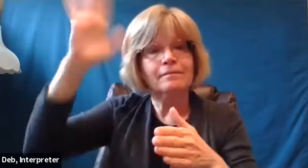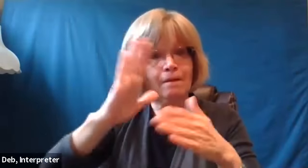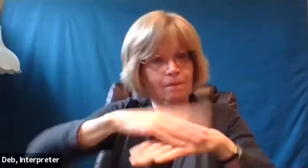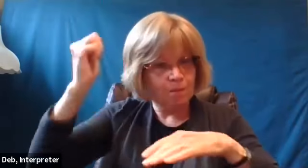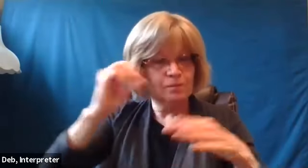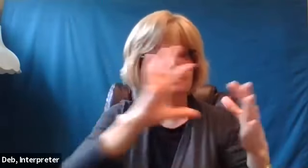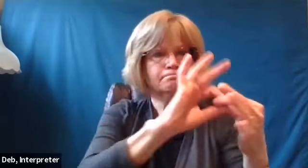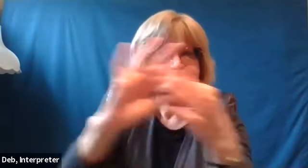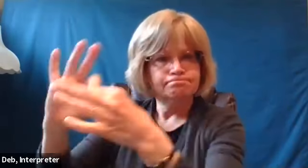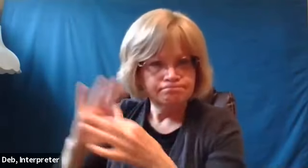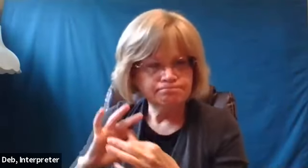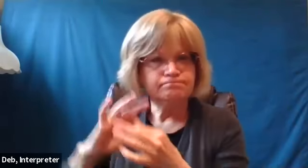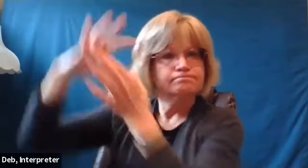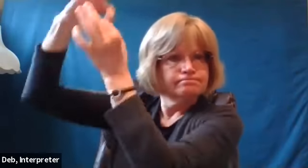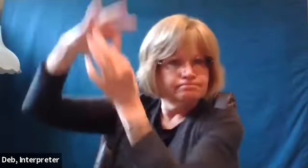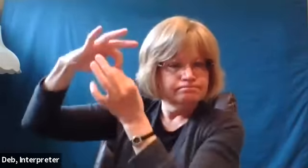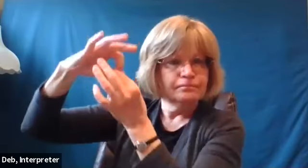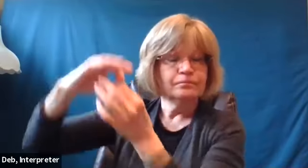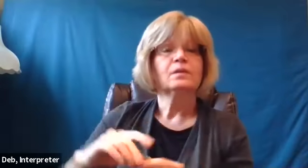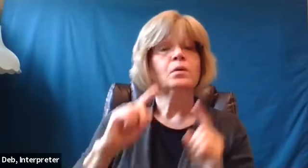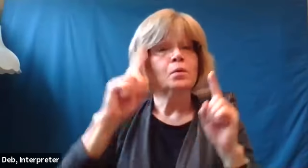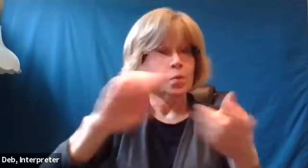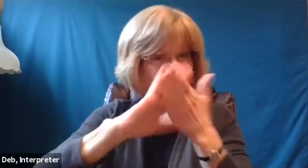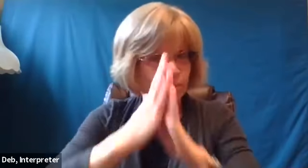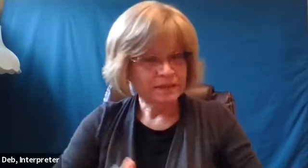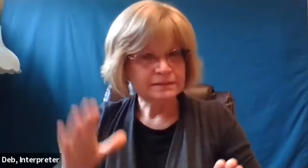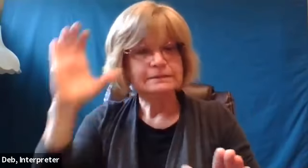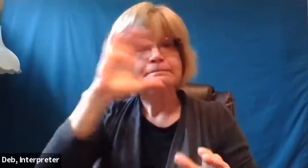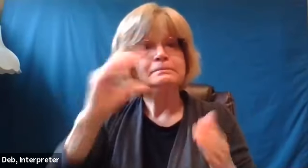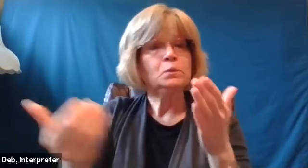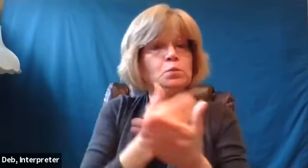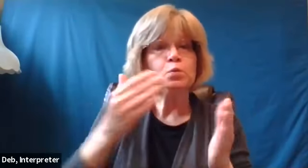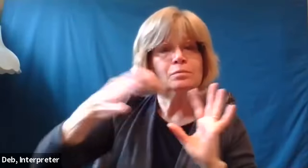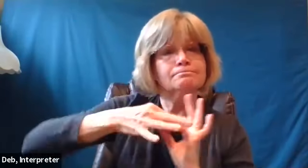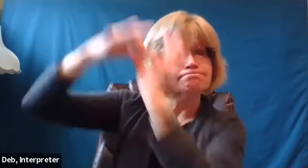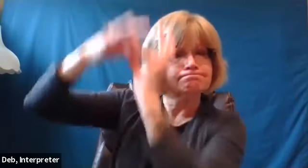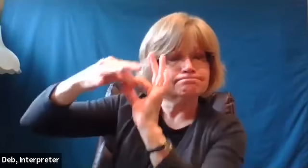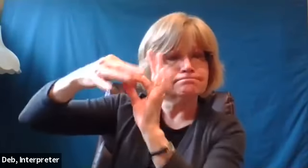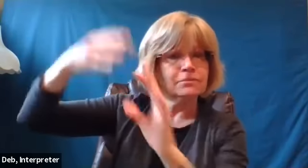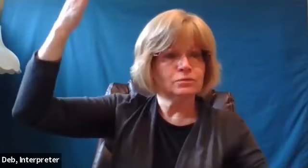Go in peace, seeking new ways to reconnect in our relationship with God.